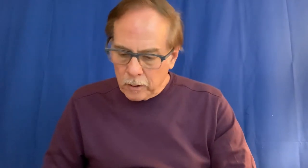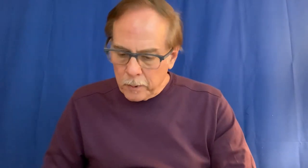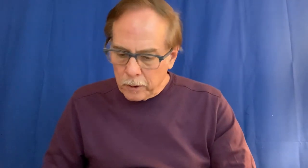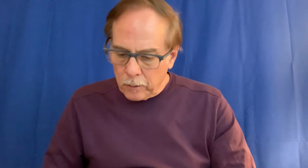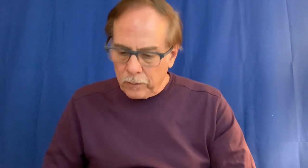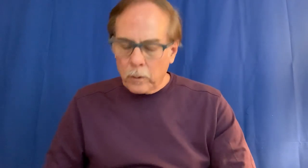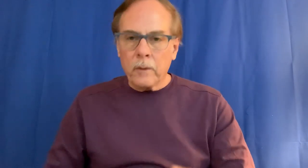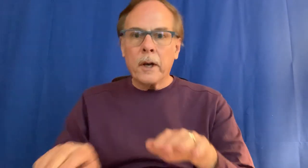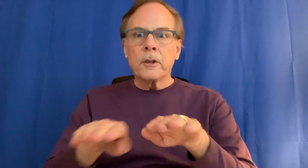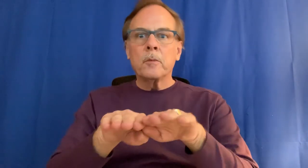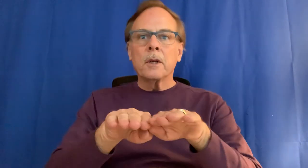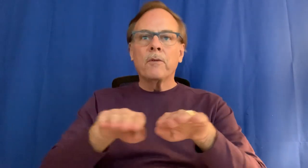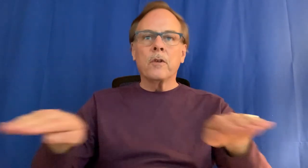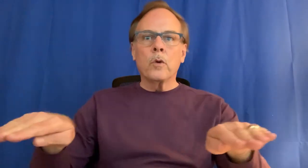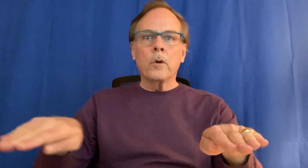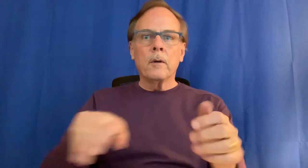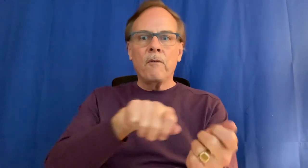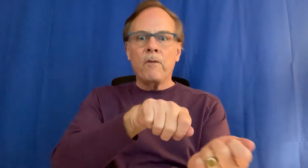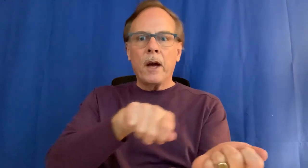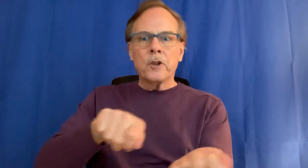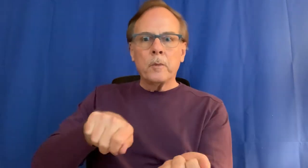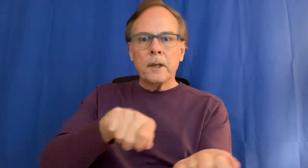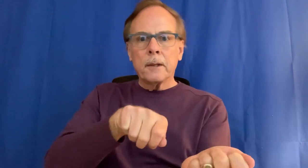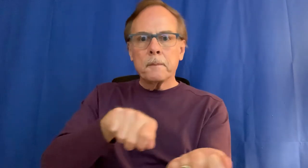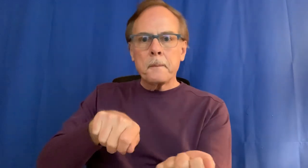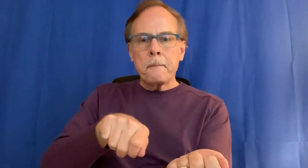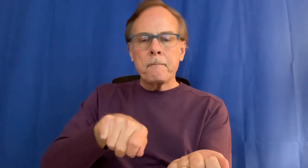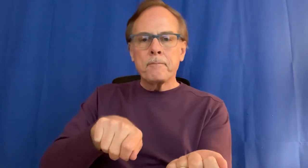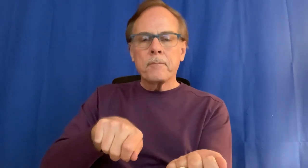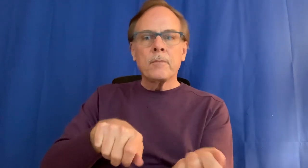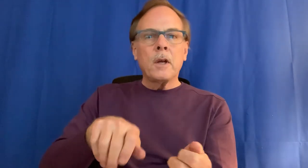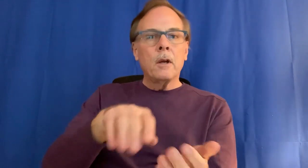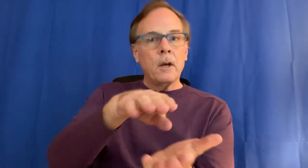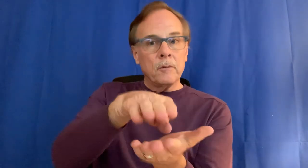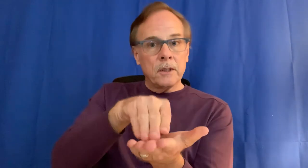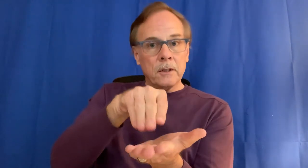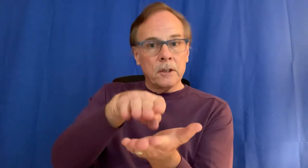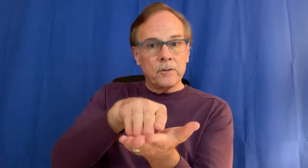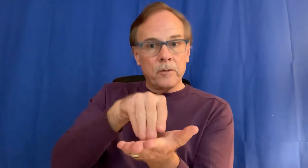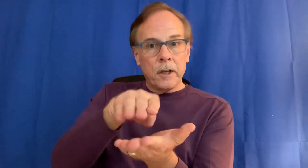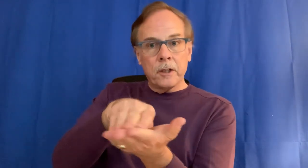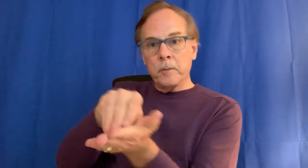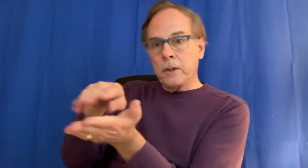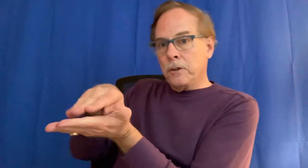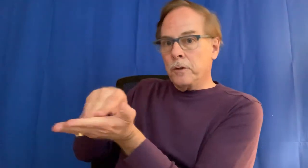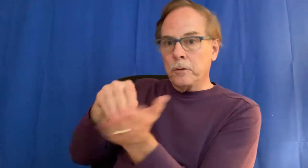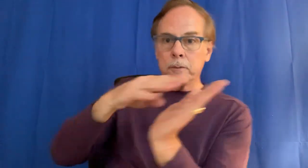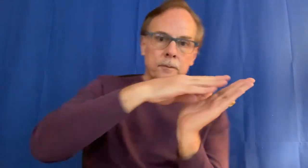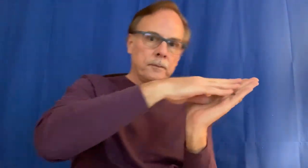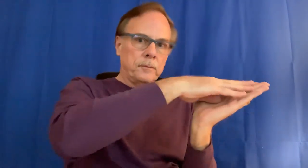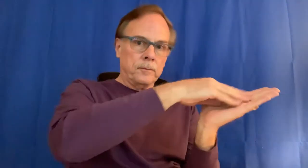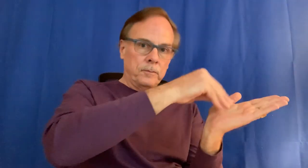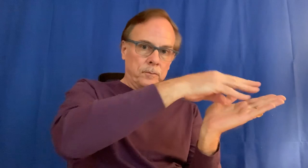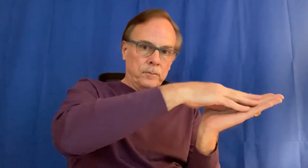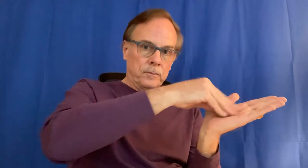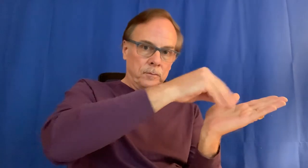Vacuuming or floor vacuuming, floor vacuuming. I've seen this for vacuuming too.